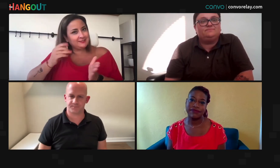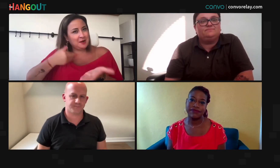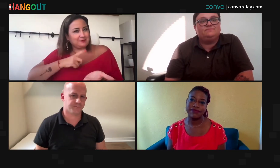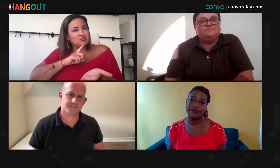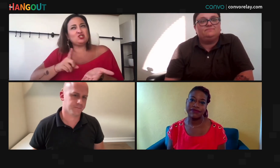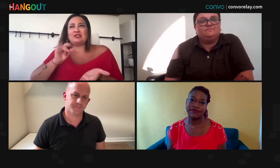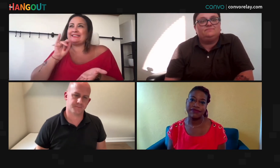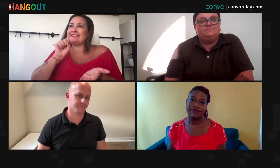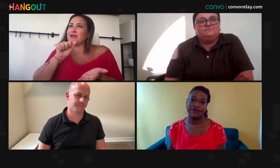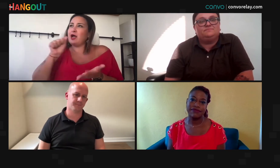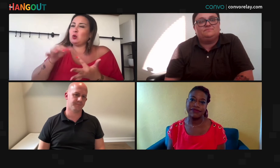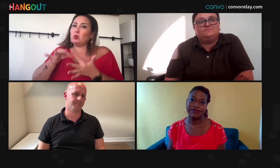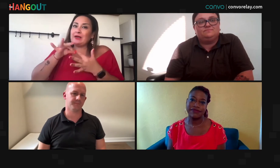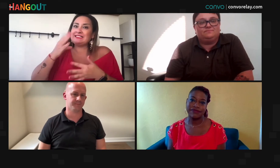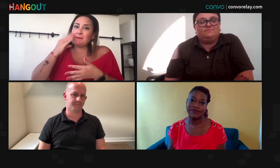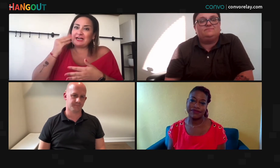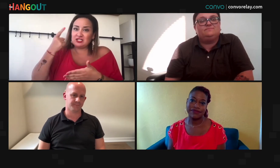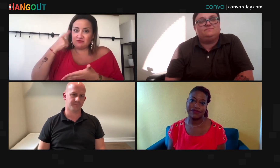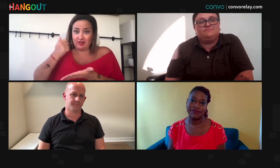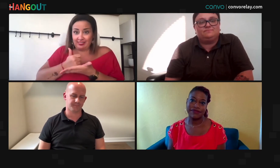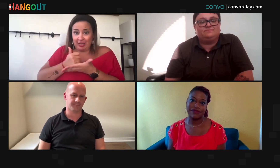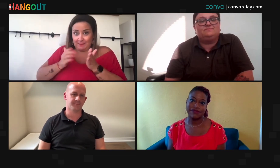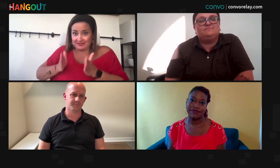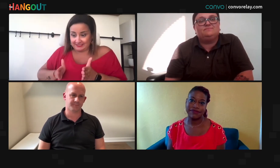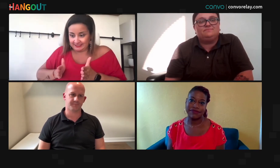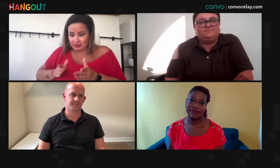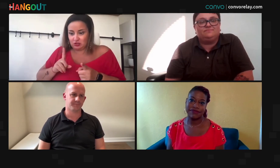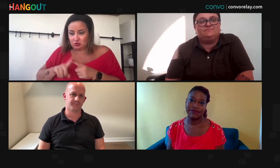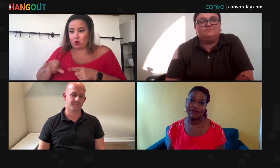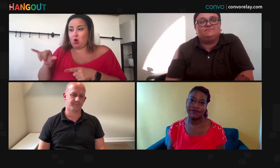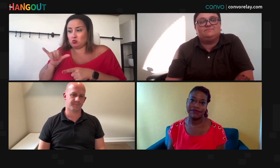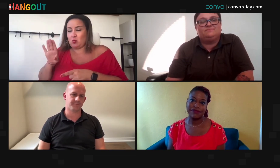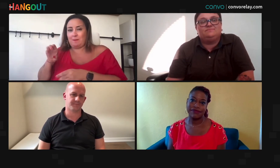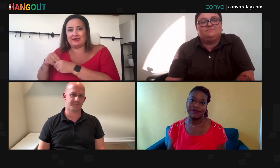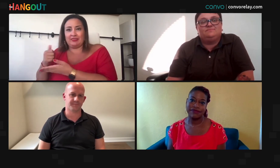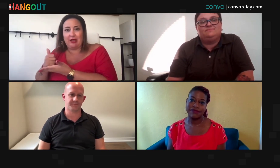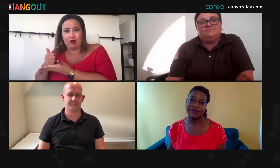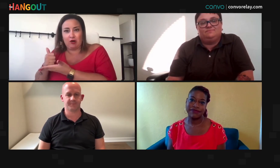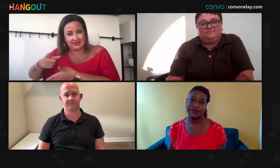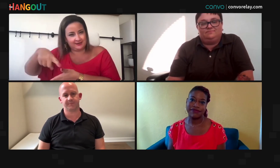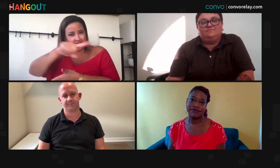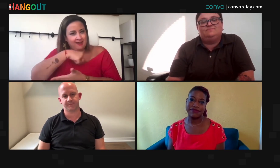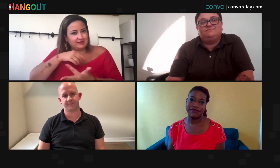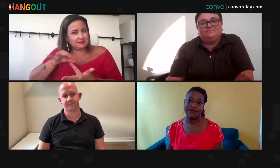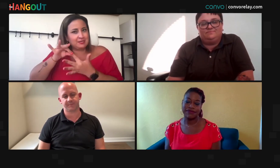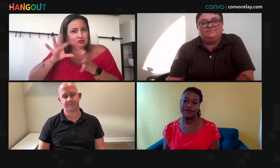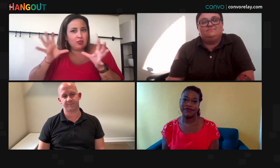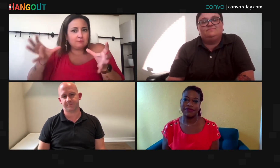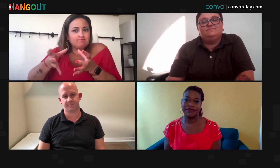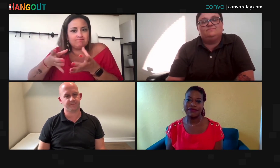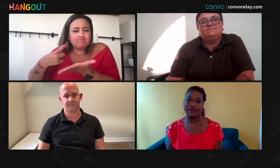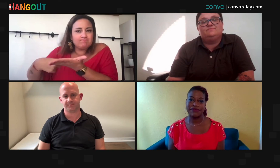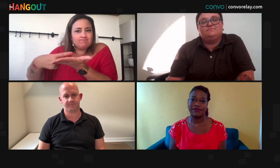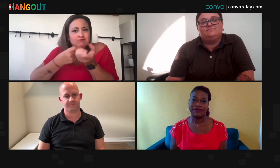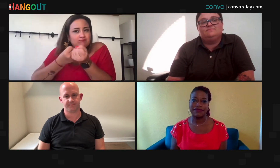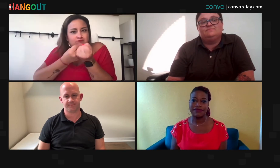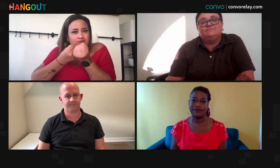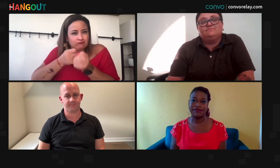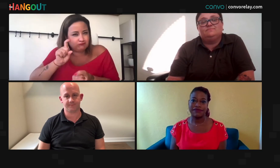you get together with other therapists? I'm sure it's a unique experience for a therapist to also be in therapy. So, is there a special group